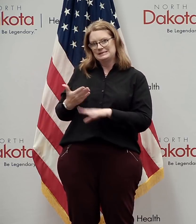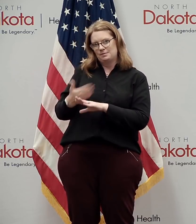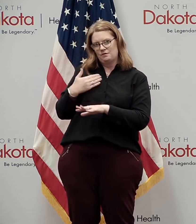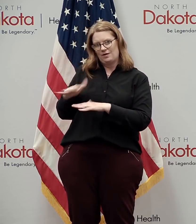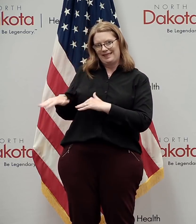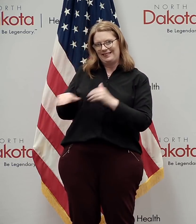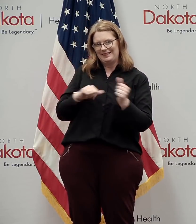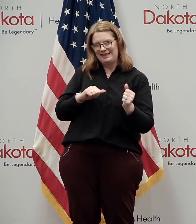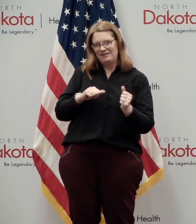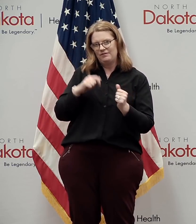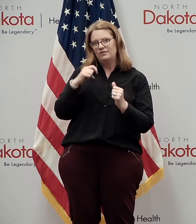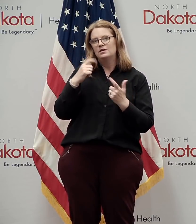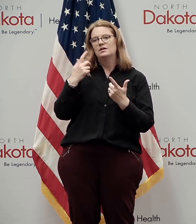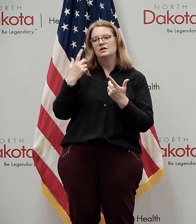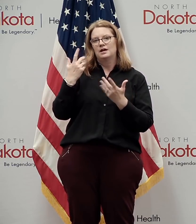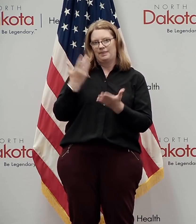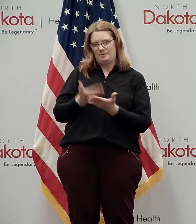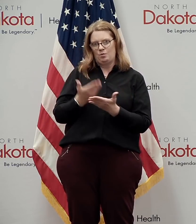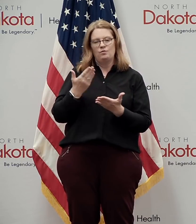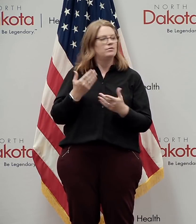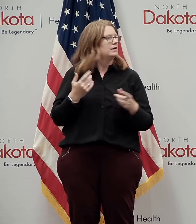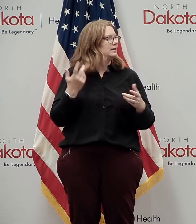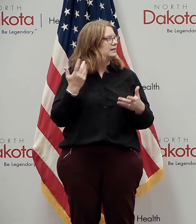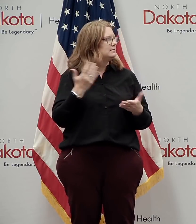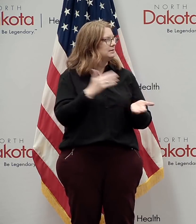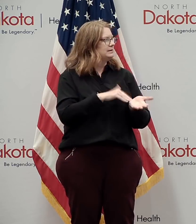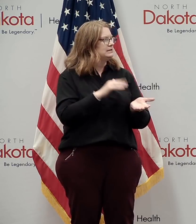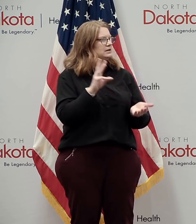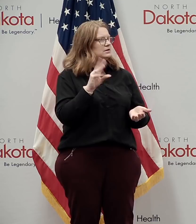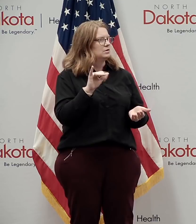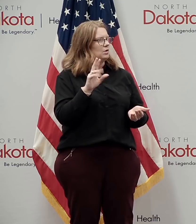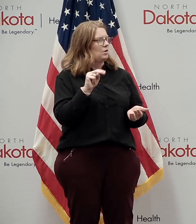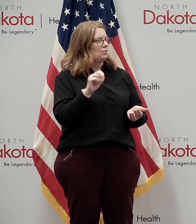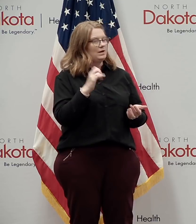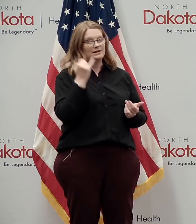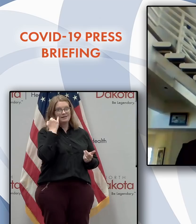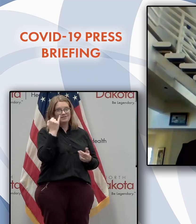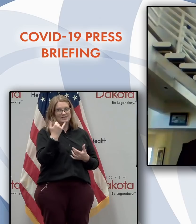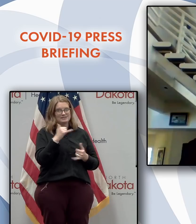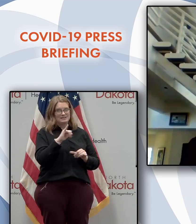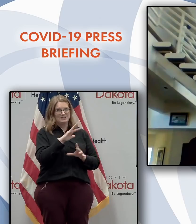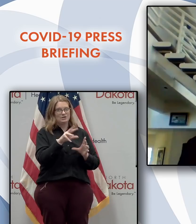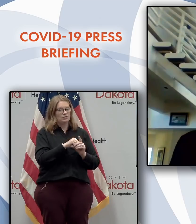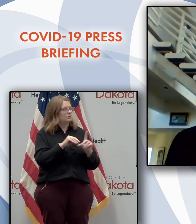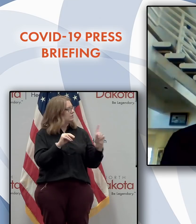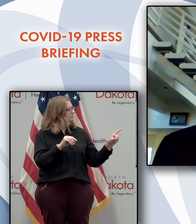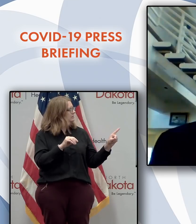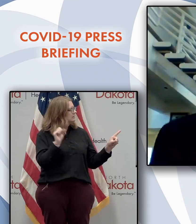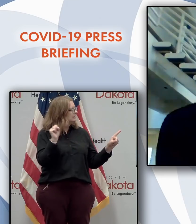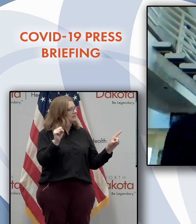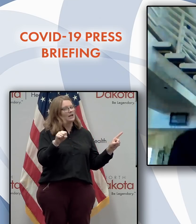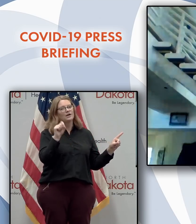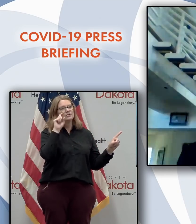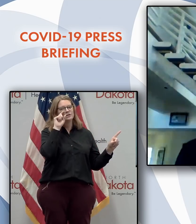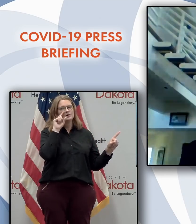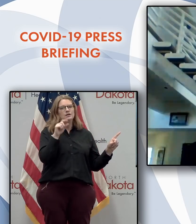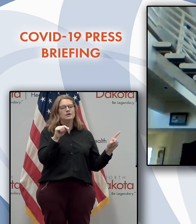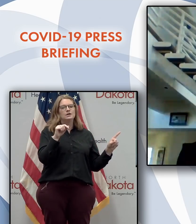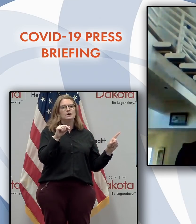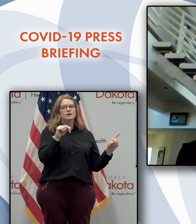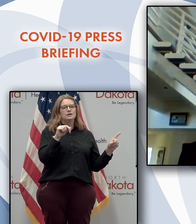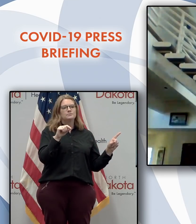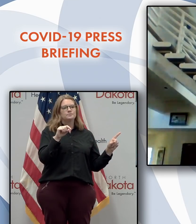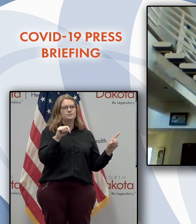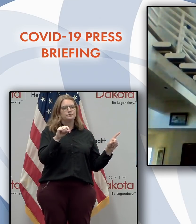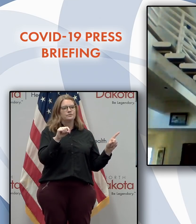here. And Dr. Wynne, maybe you want to expand on that if that's still part of the thinking. Yeah, sure, Governor. One of the things